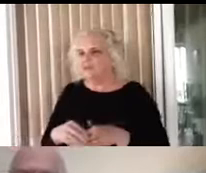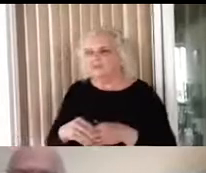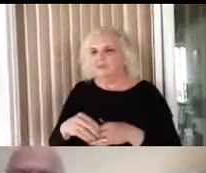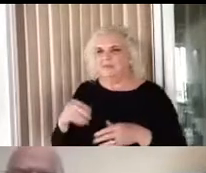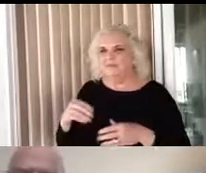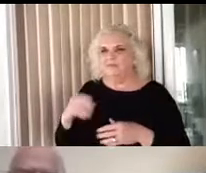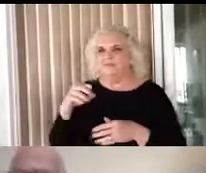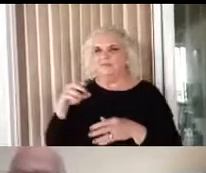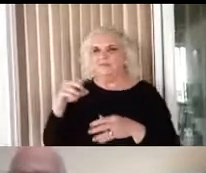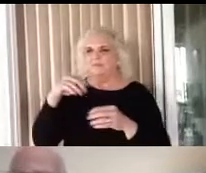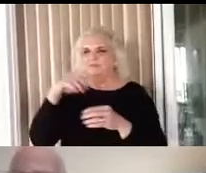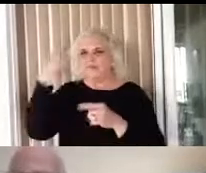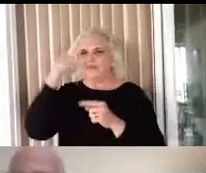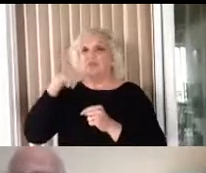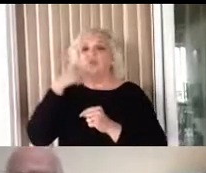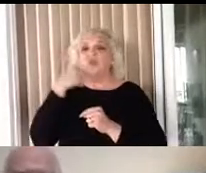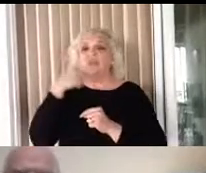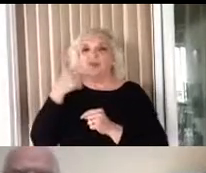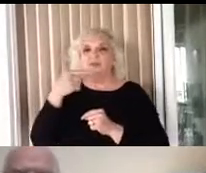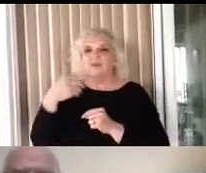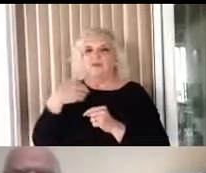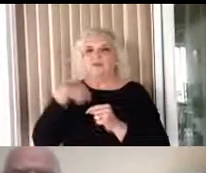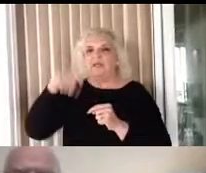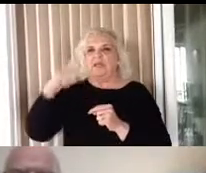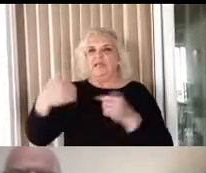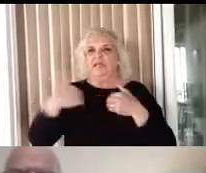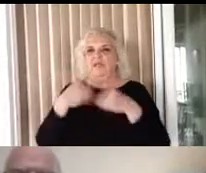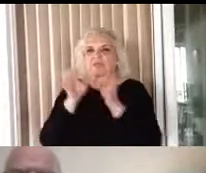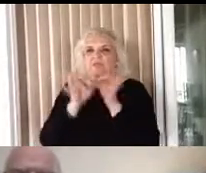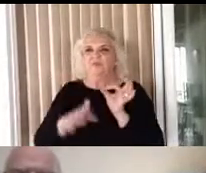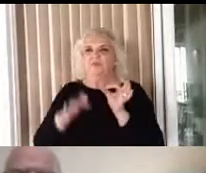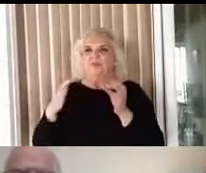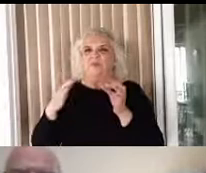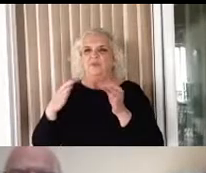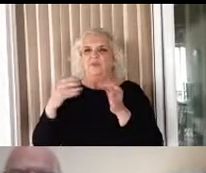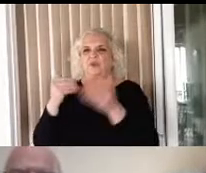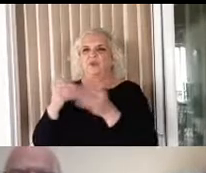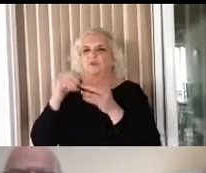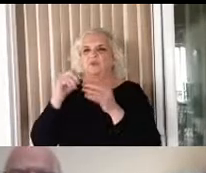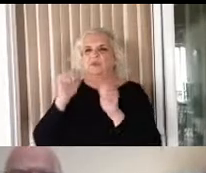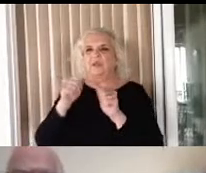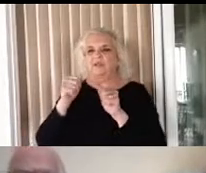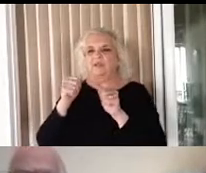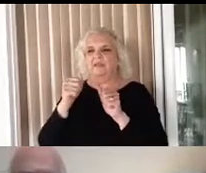who don't know sign language, we have- need to position the interpreter there for the voice volume.